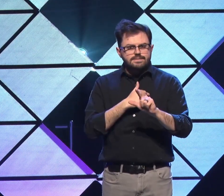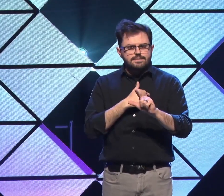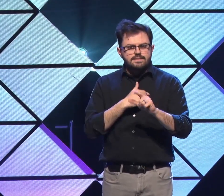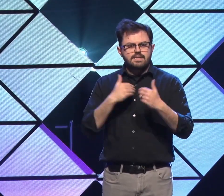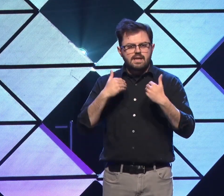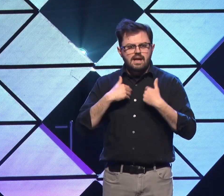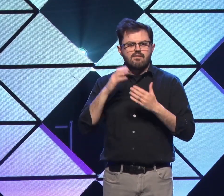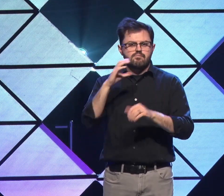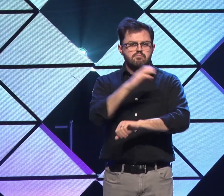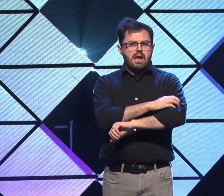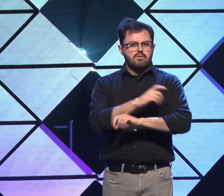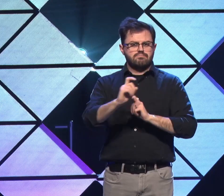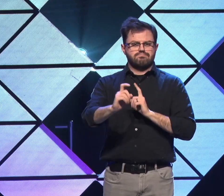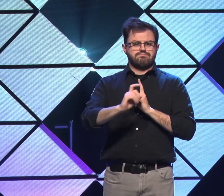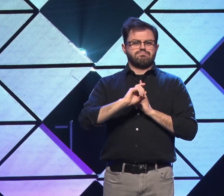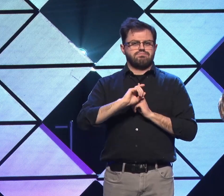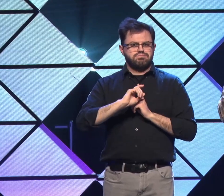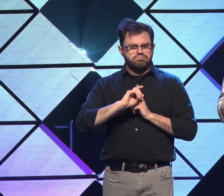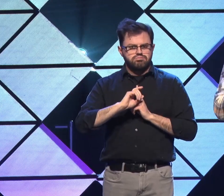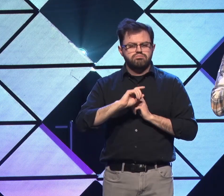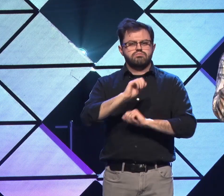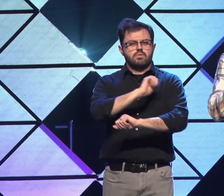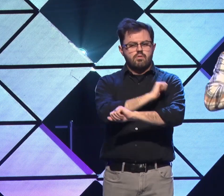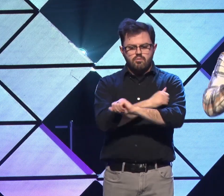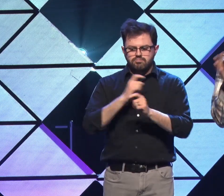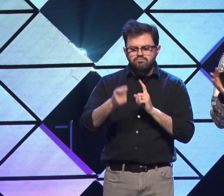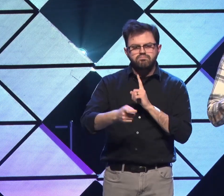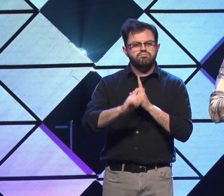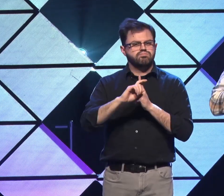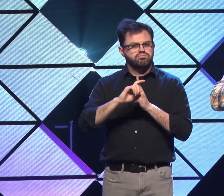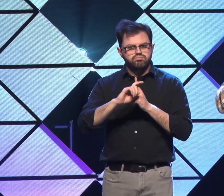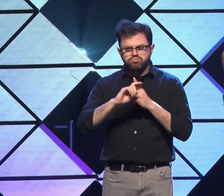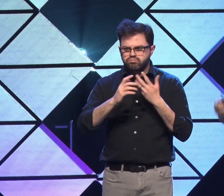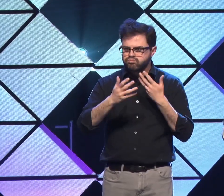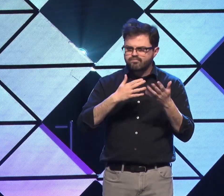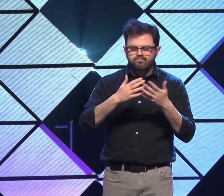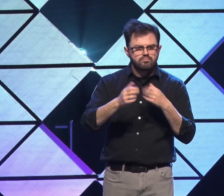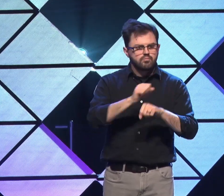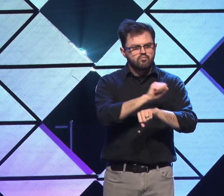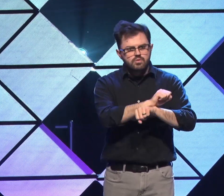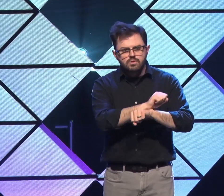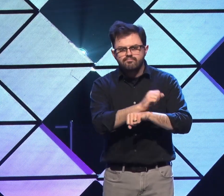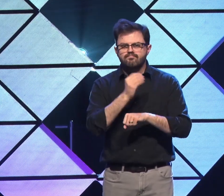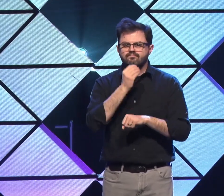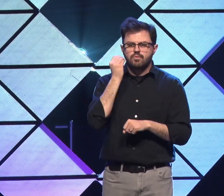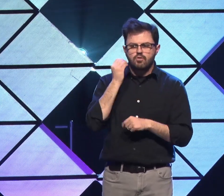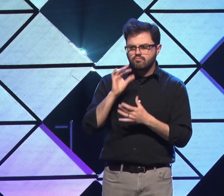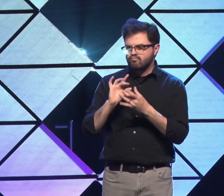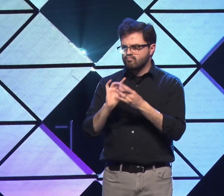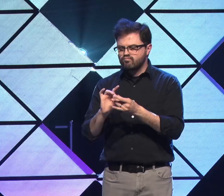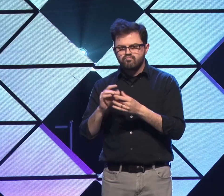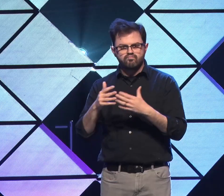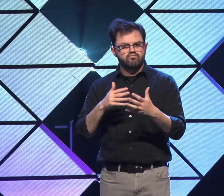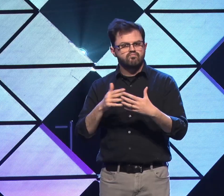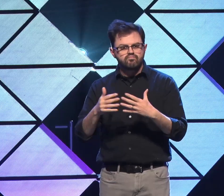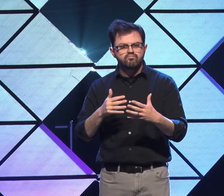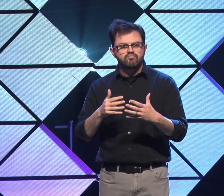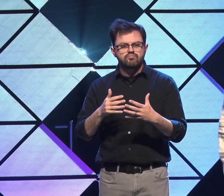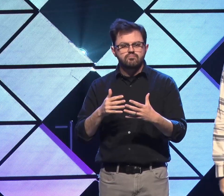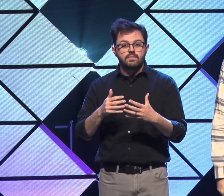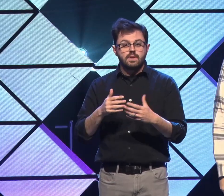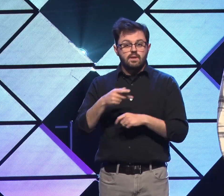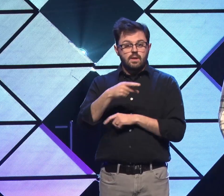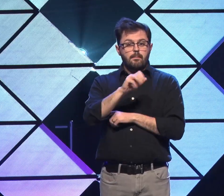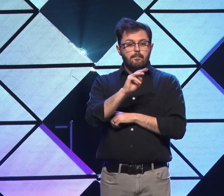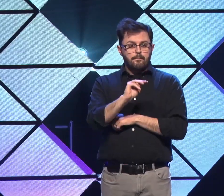granted to us. We have a measure of authority, whether it's at work, at home, relationally. And Palm Sunday offers us